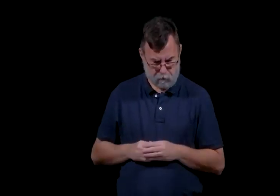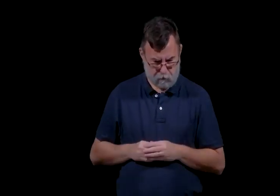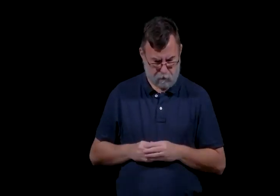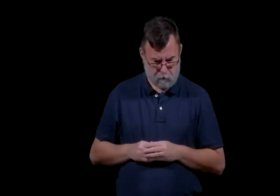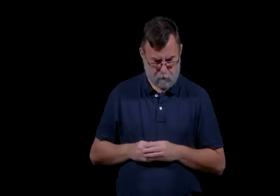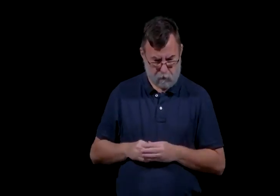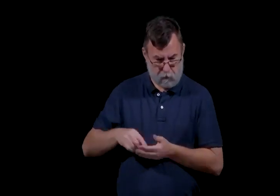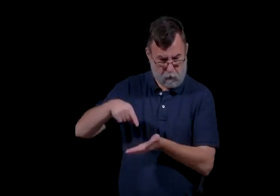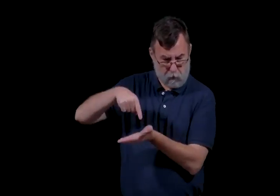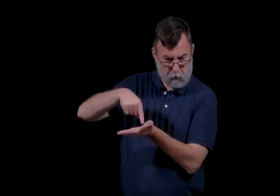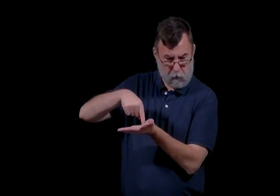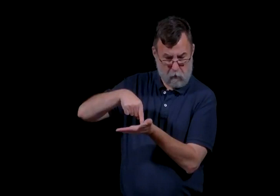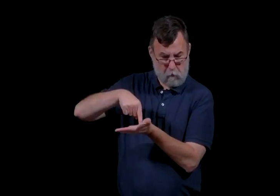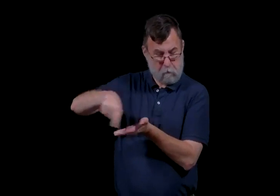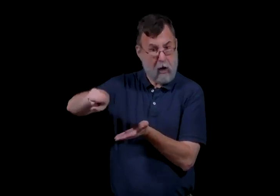does not own the sheep.